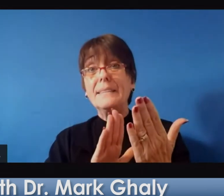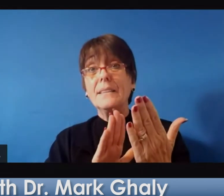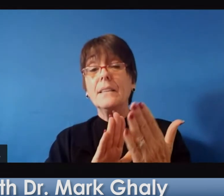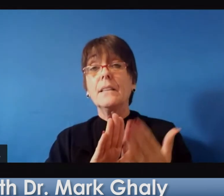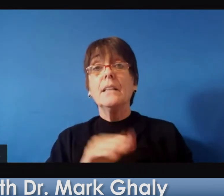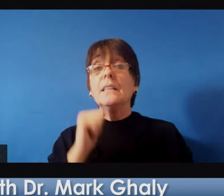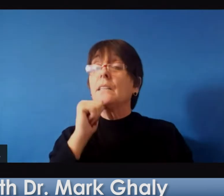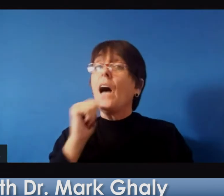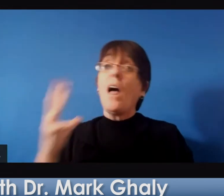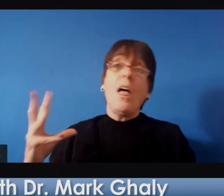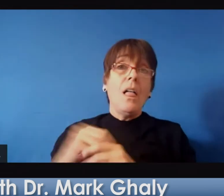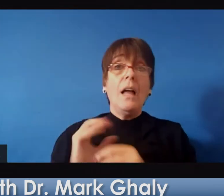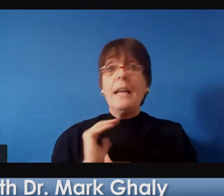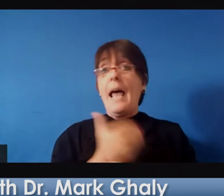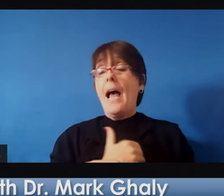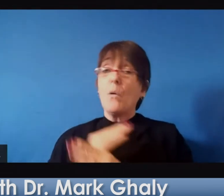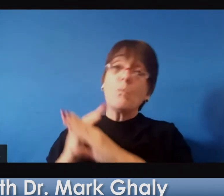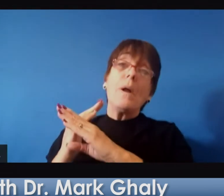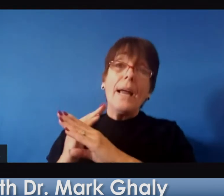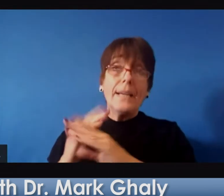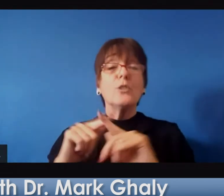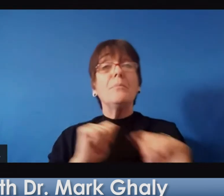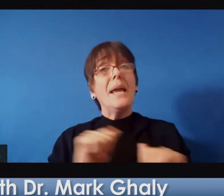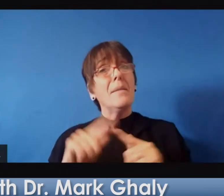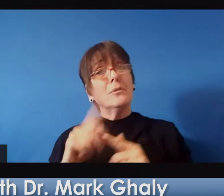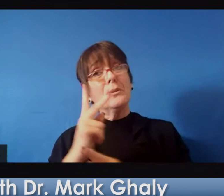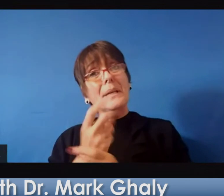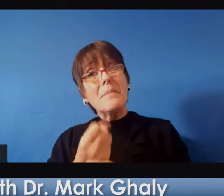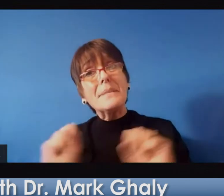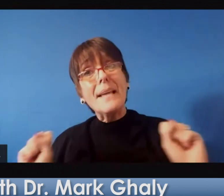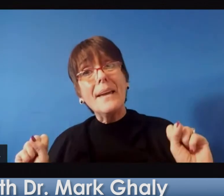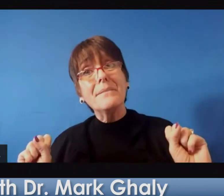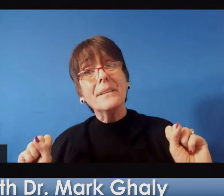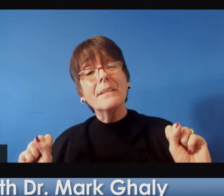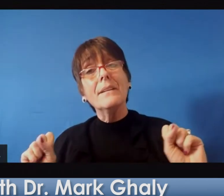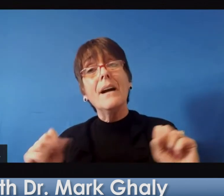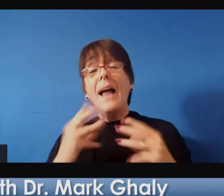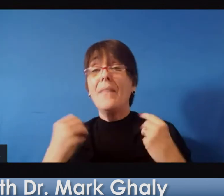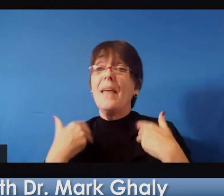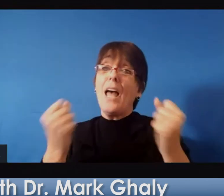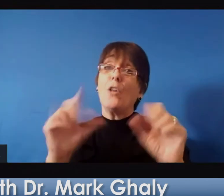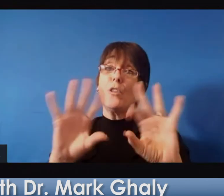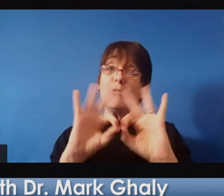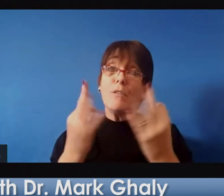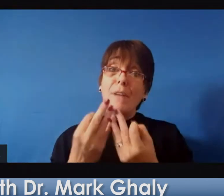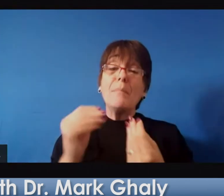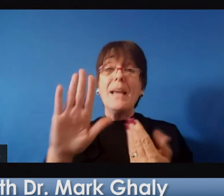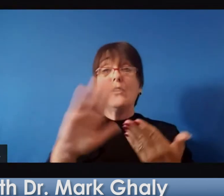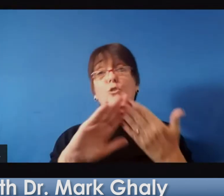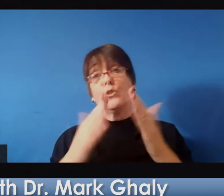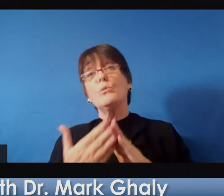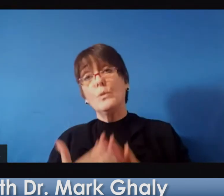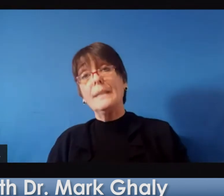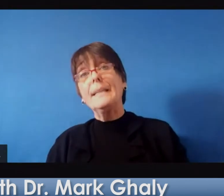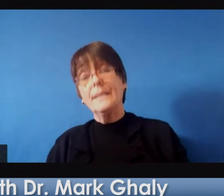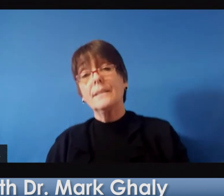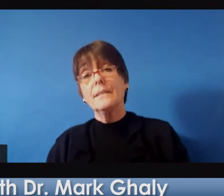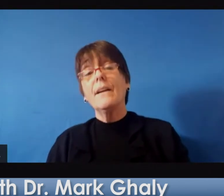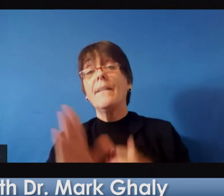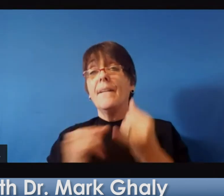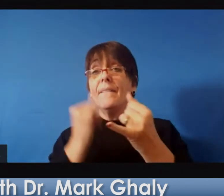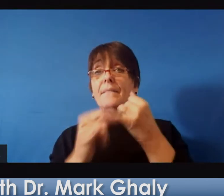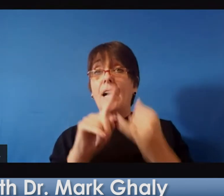always get in the way of us being able to take care of our own health, the health of our families, and the health of our communities. Final